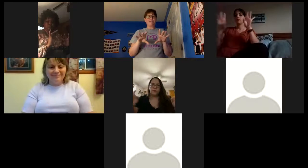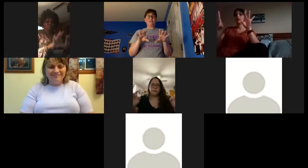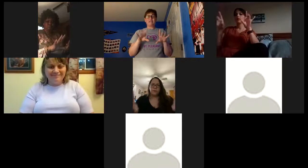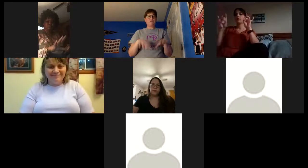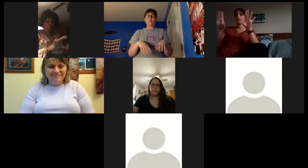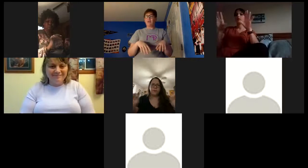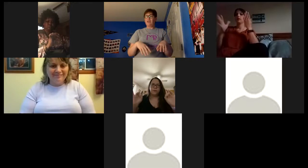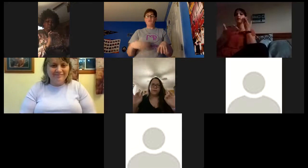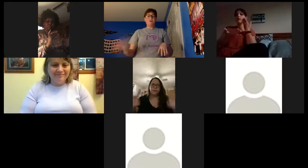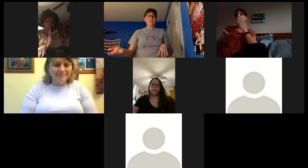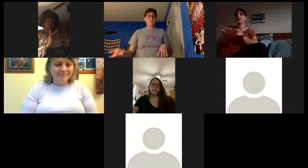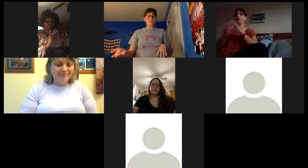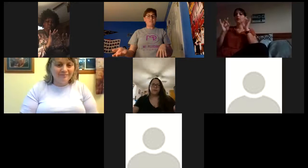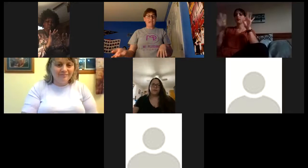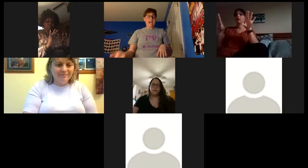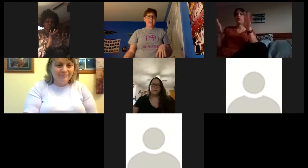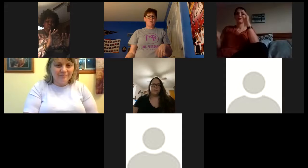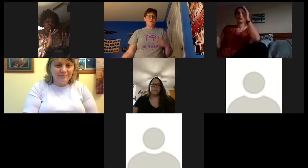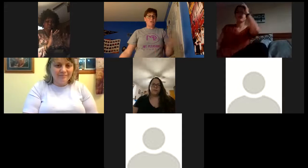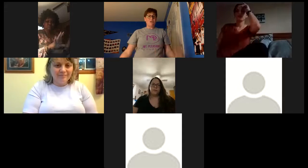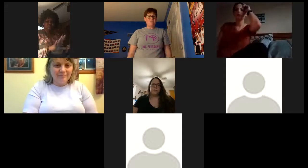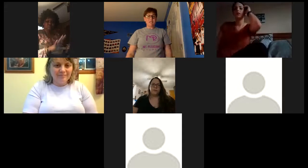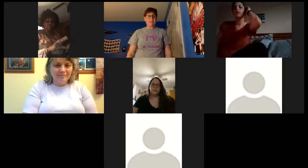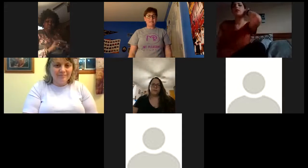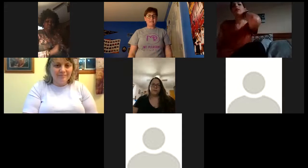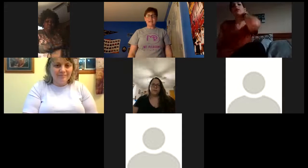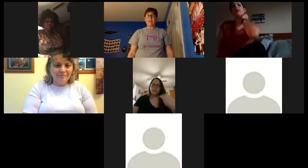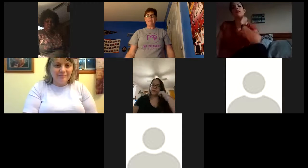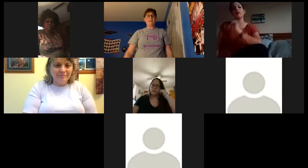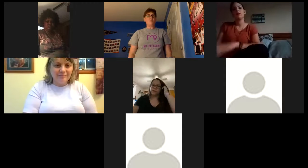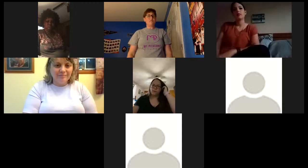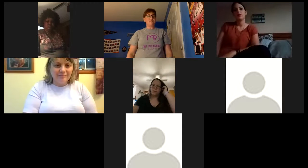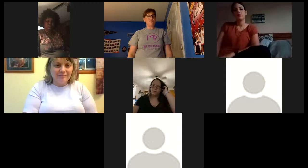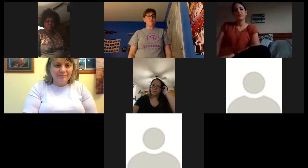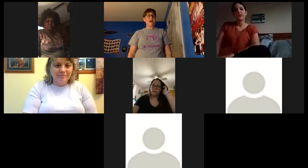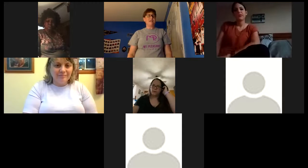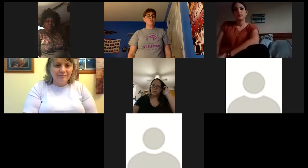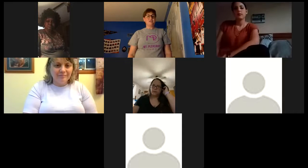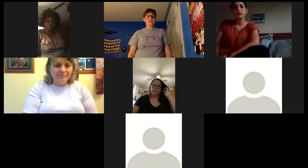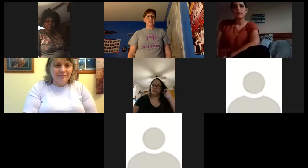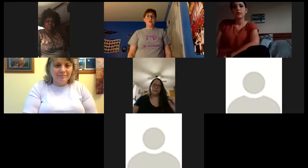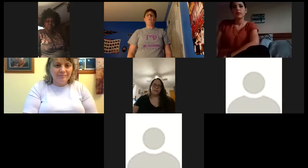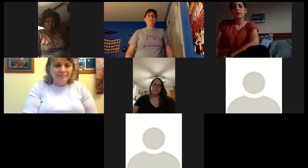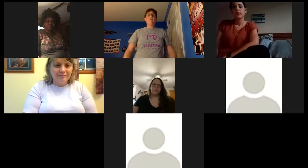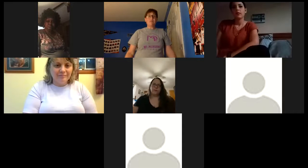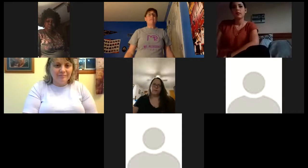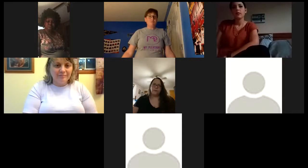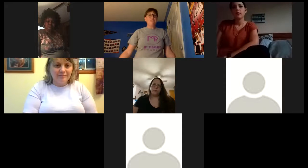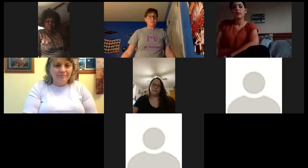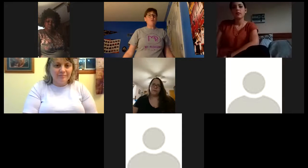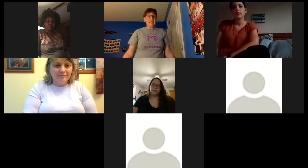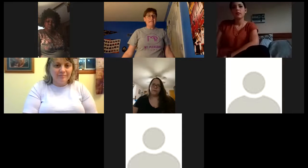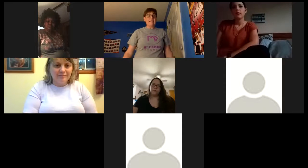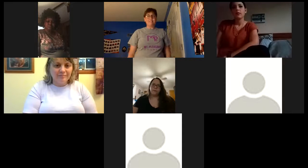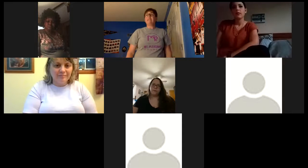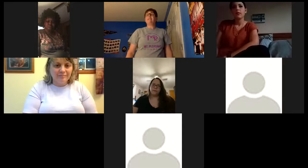me because she was like, well, you won't let your boys say hate. What do you let them say? I was like, they don't like. And she was like, what if they really, really